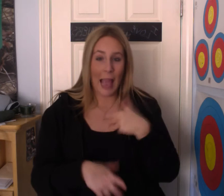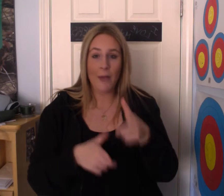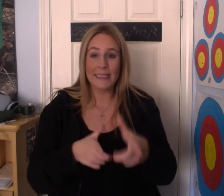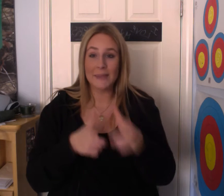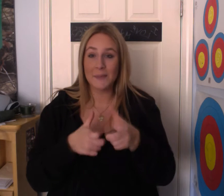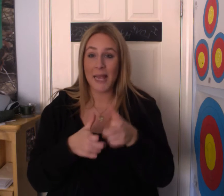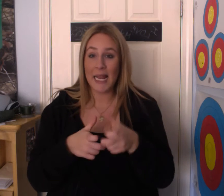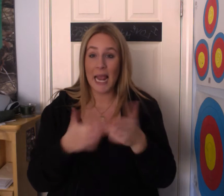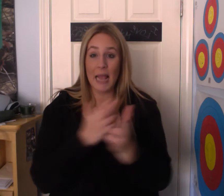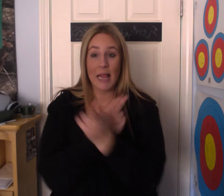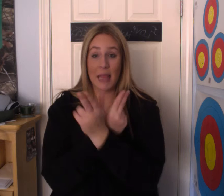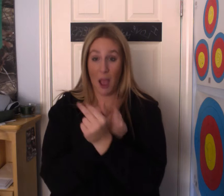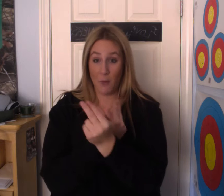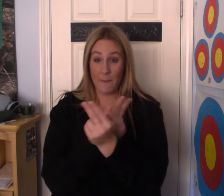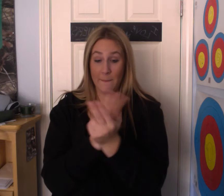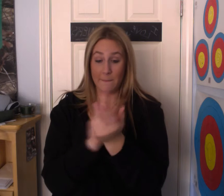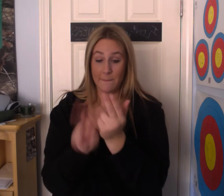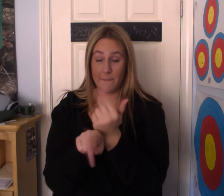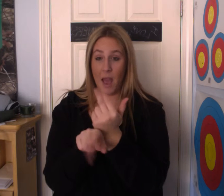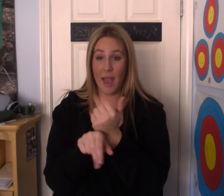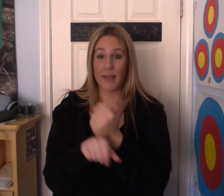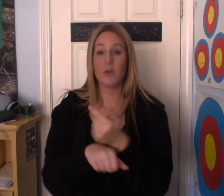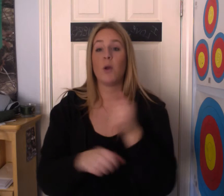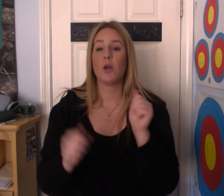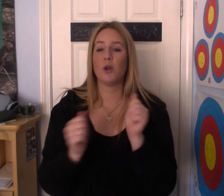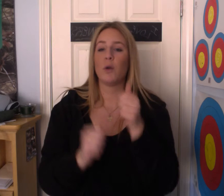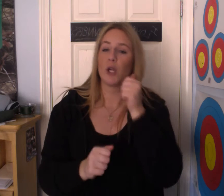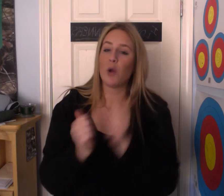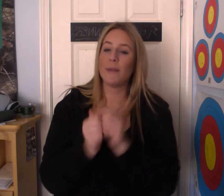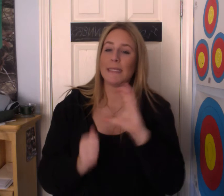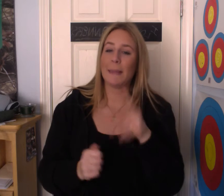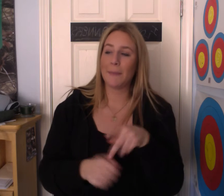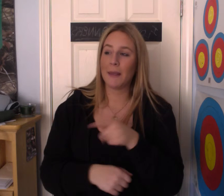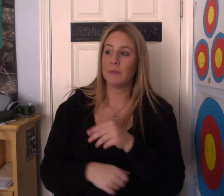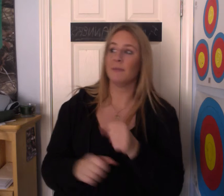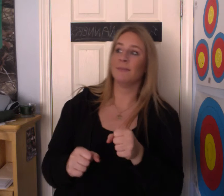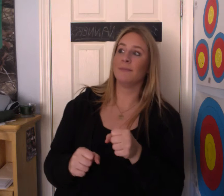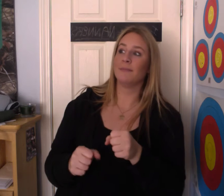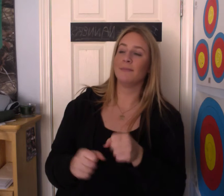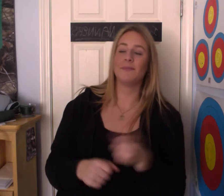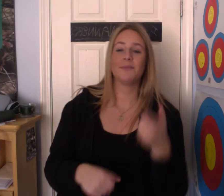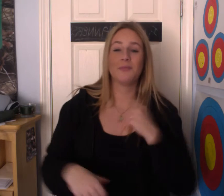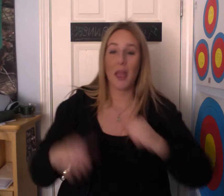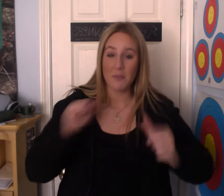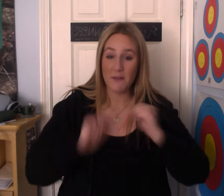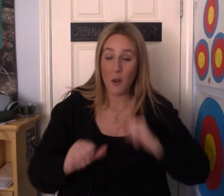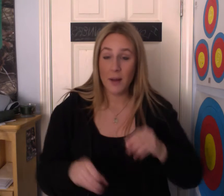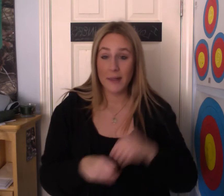it. I performed in clubs all over America, and I've also performed in Arabic in the Middle